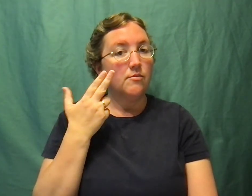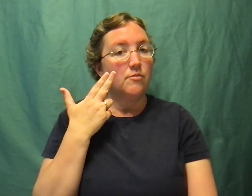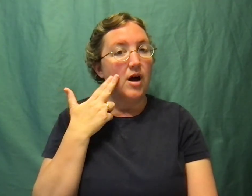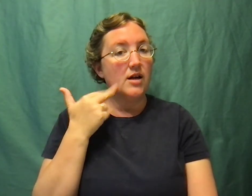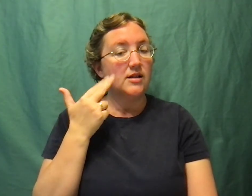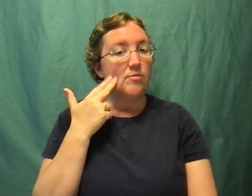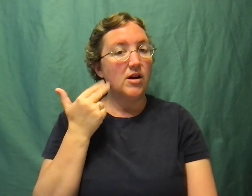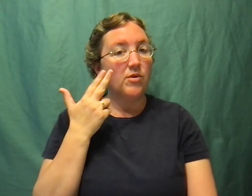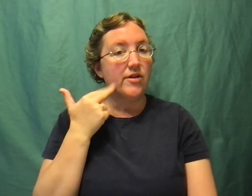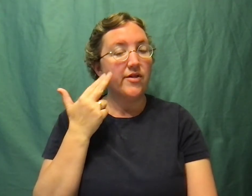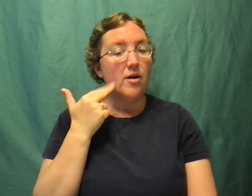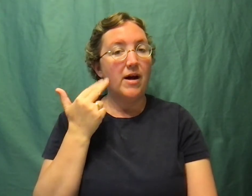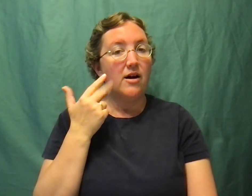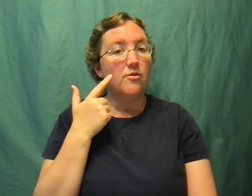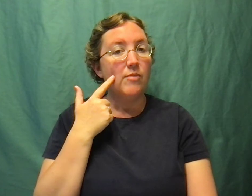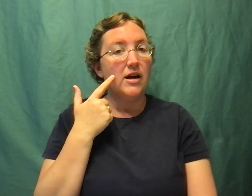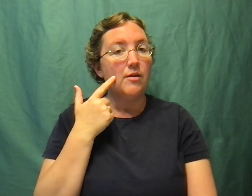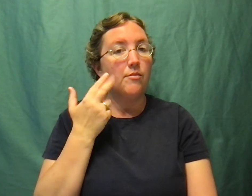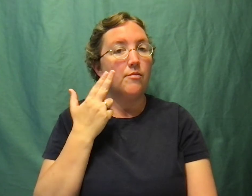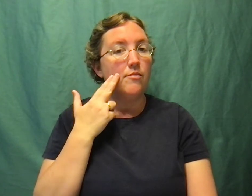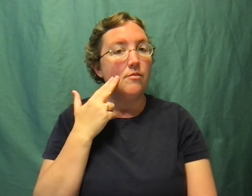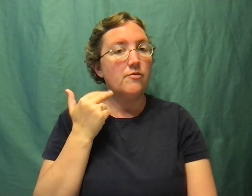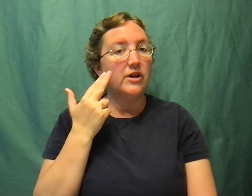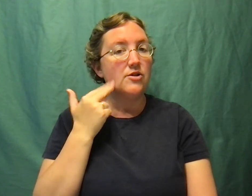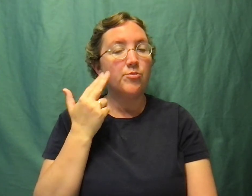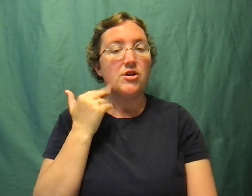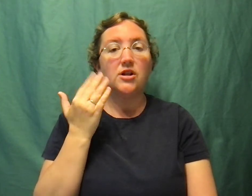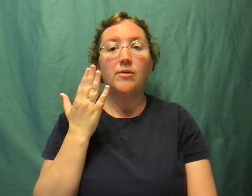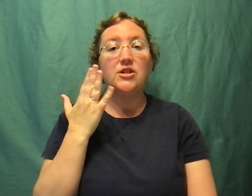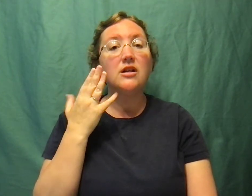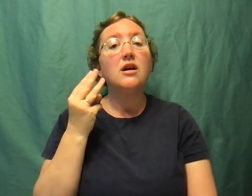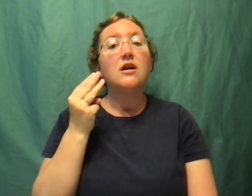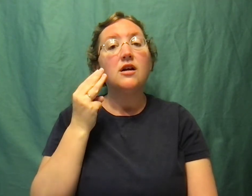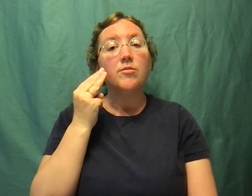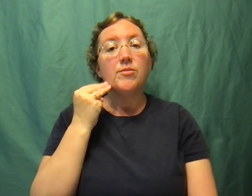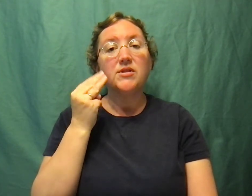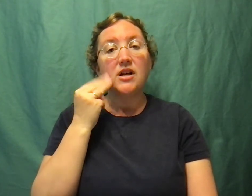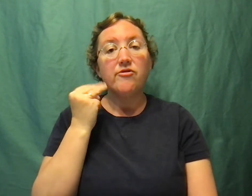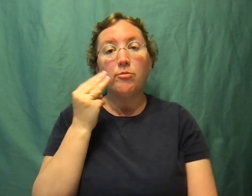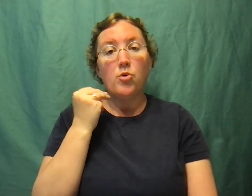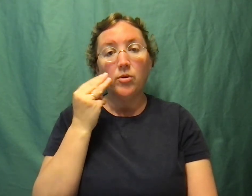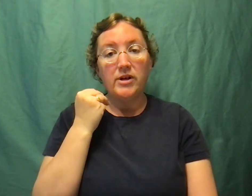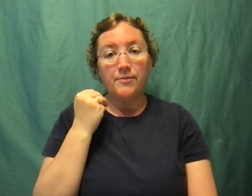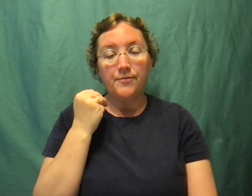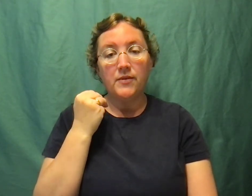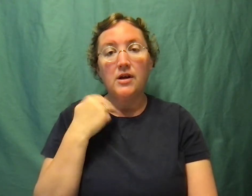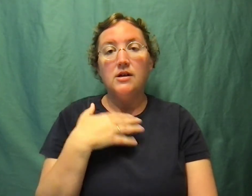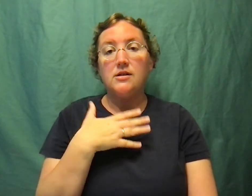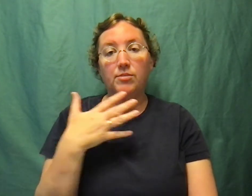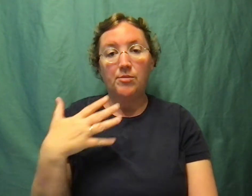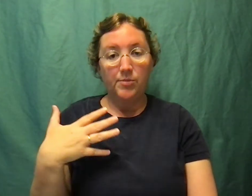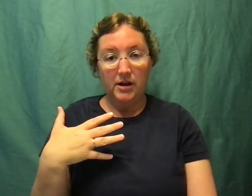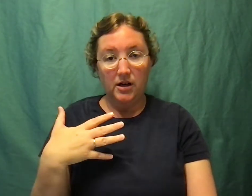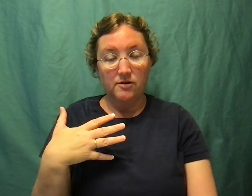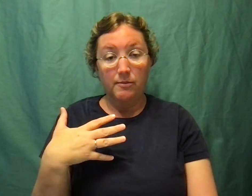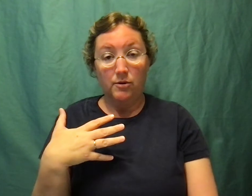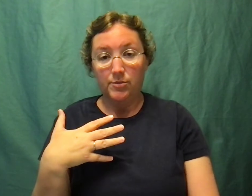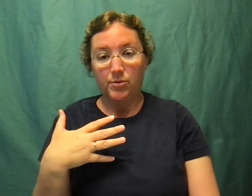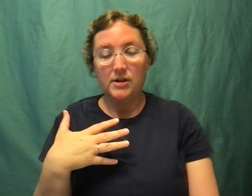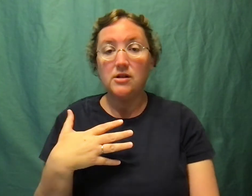I sign mine with a thumb out. My fingers are brushing on my cheek. Comes from the sign for Mormon. Some people, because of multiple reasons, don't